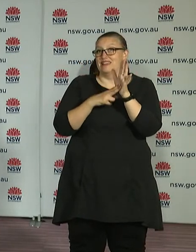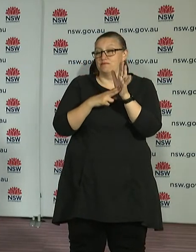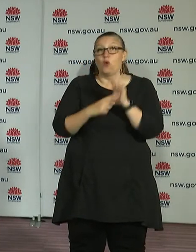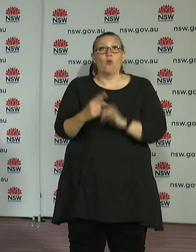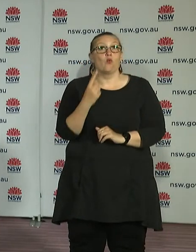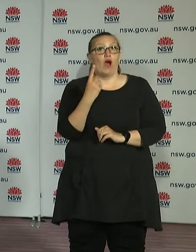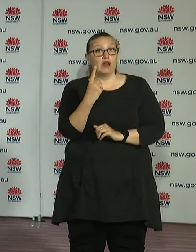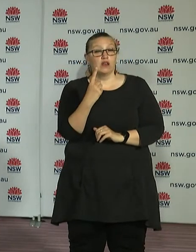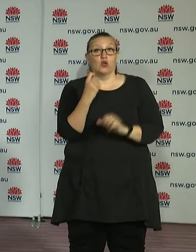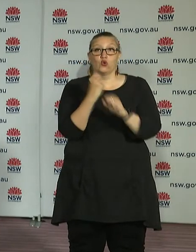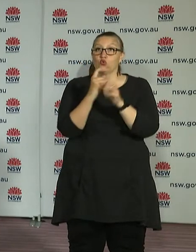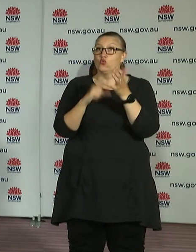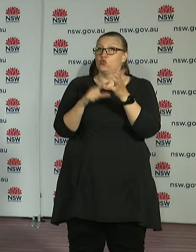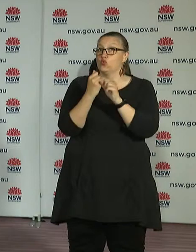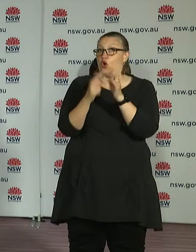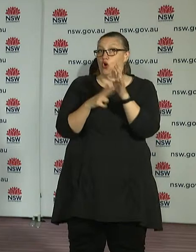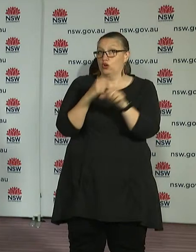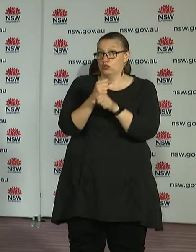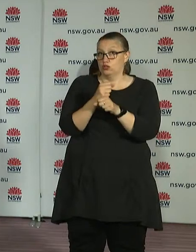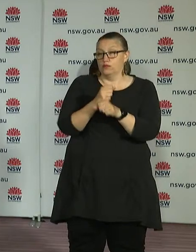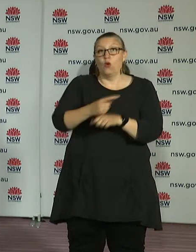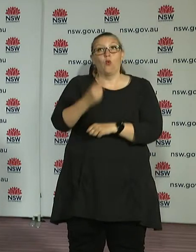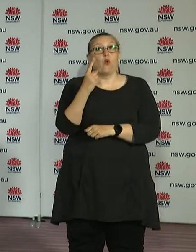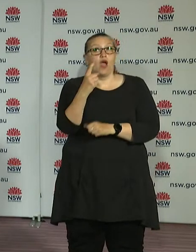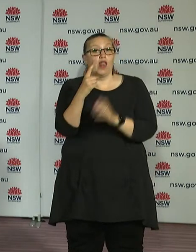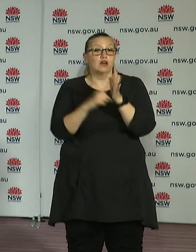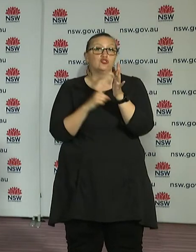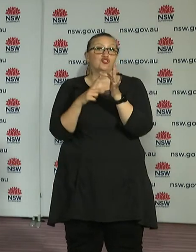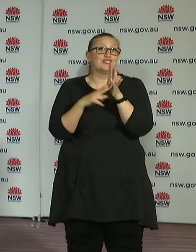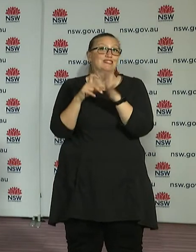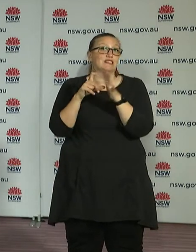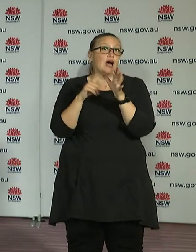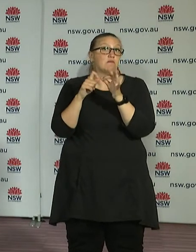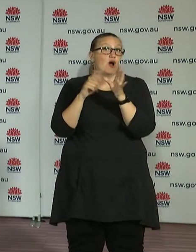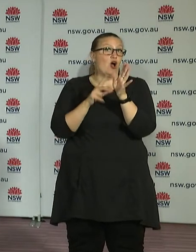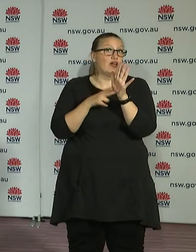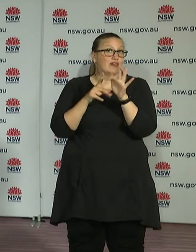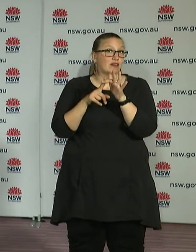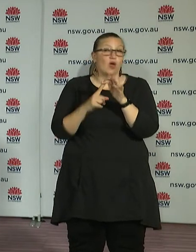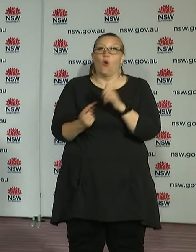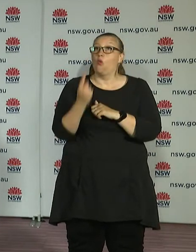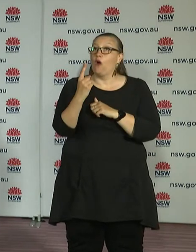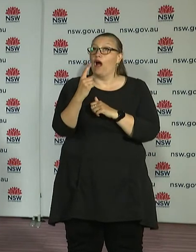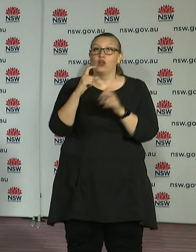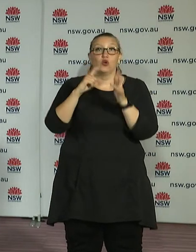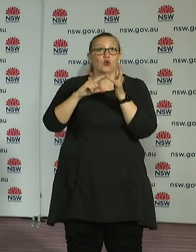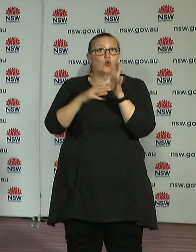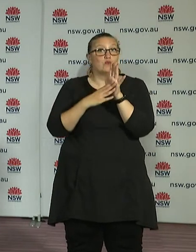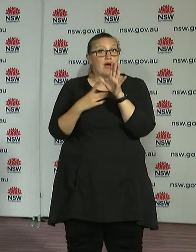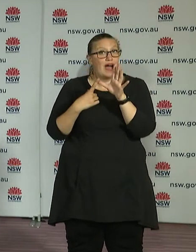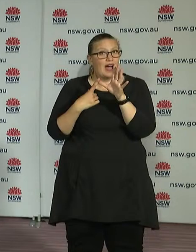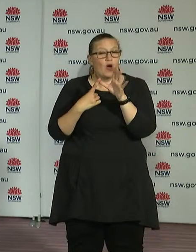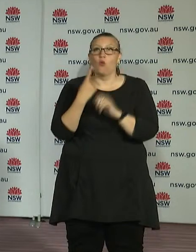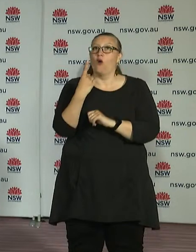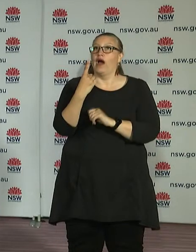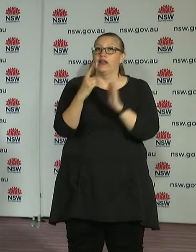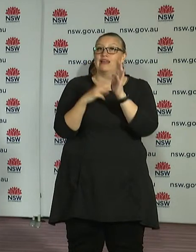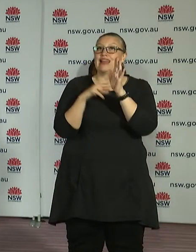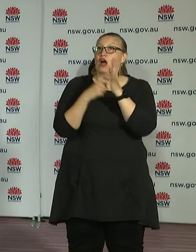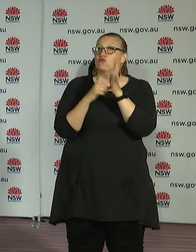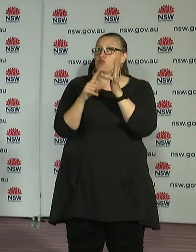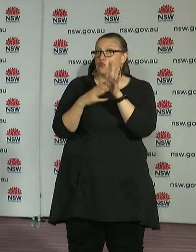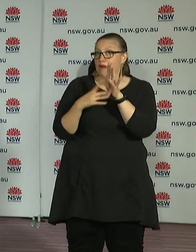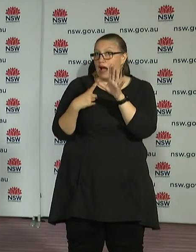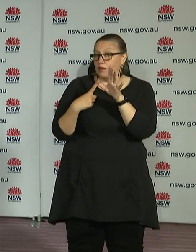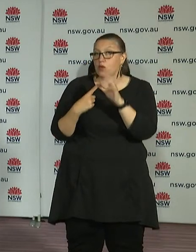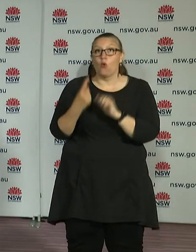Googong, 1 is in Jindabyne, 1 is in Cooma, 1 is in Narooma, 1